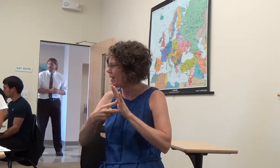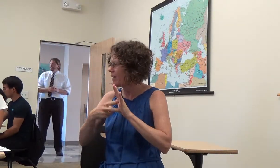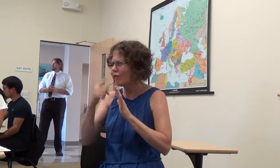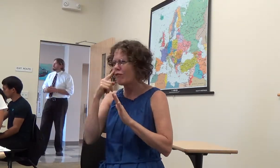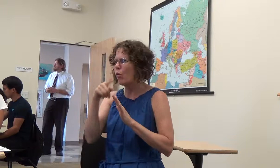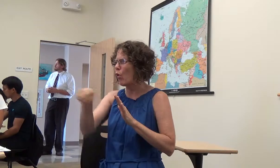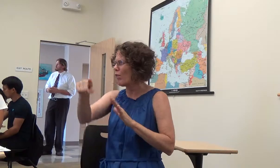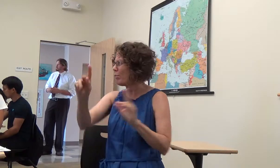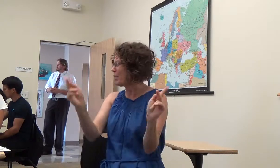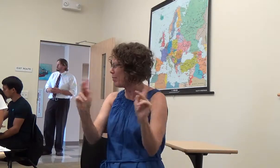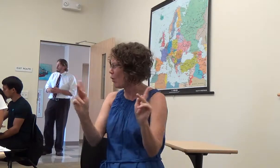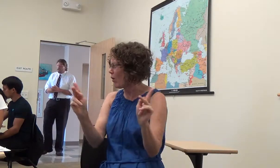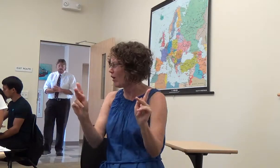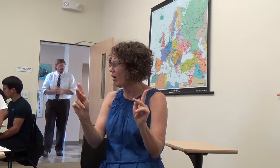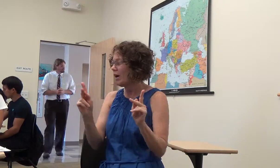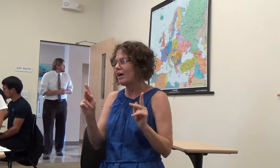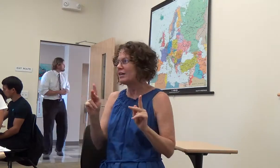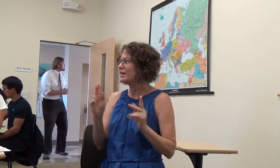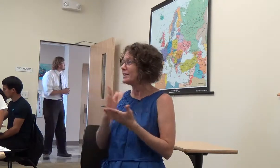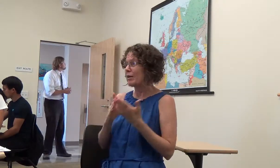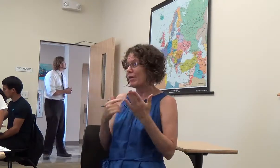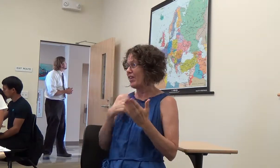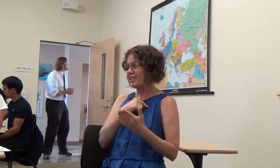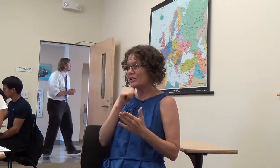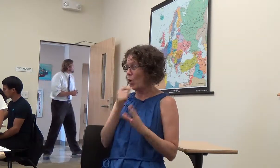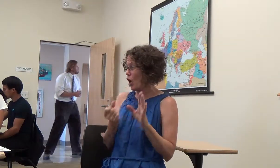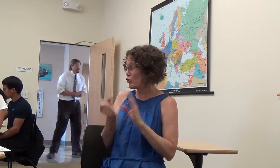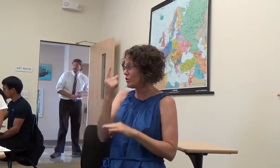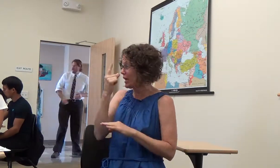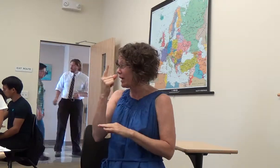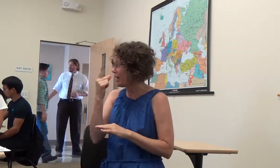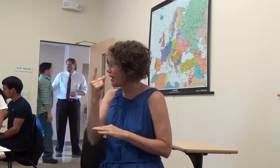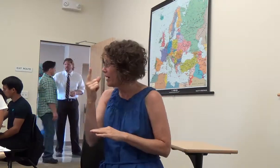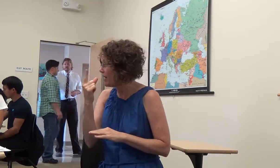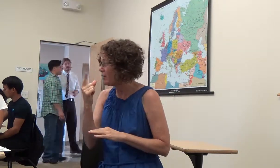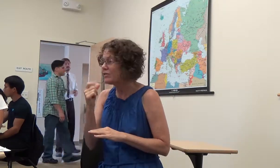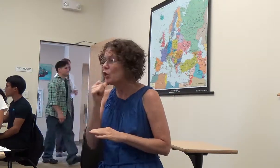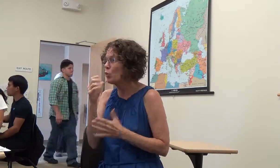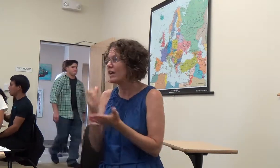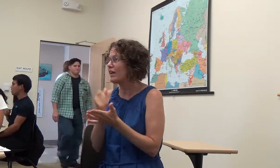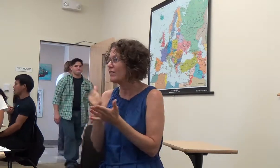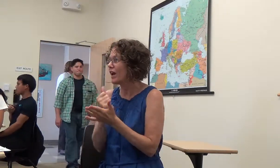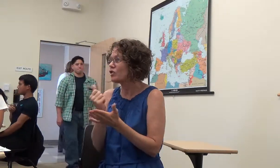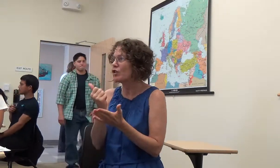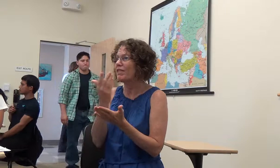just don't really understand. Take a picture of things that they have around us.